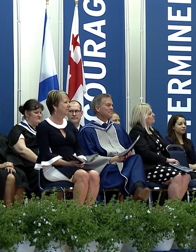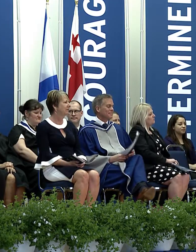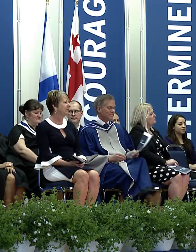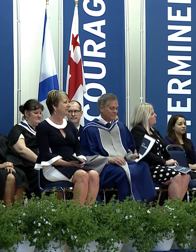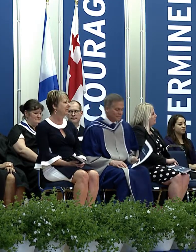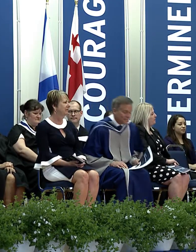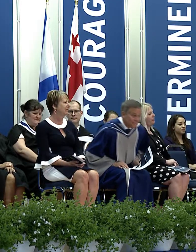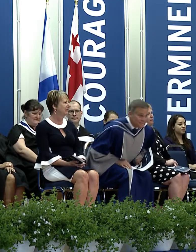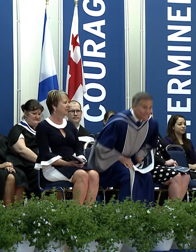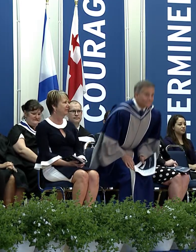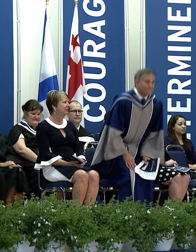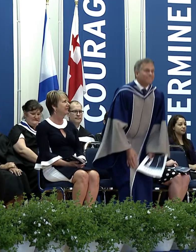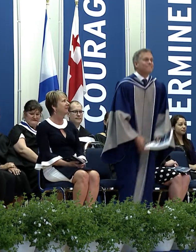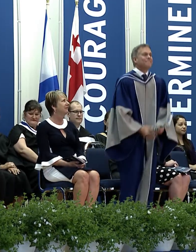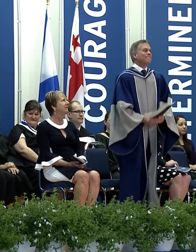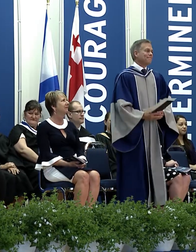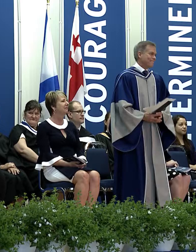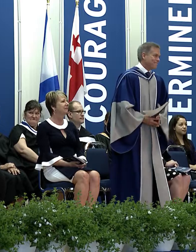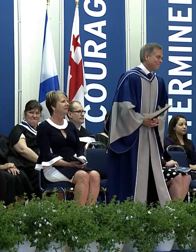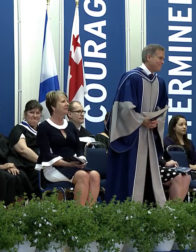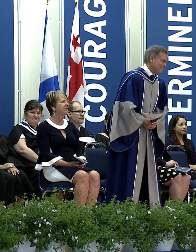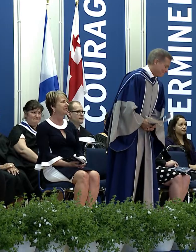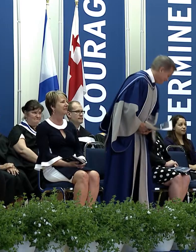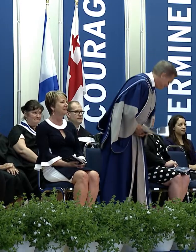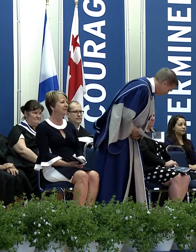Don Bureau, NSCC President.